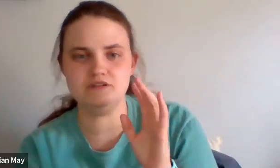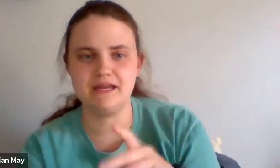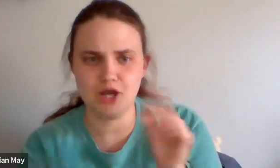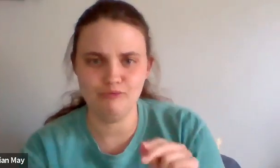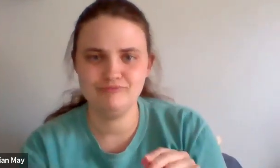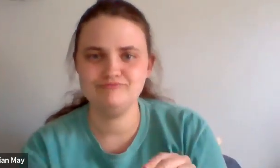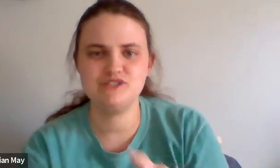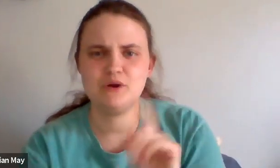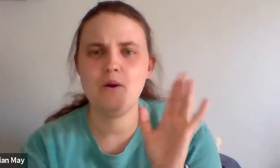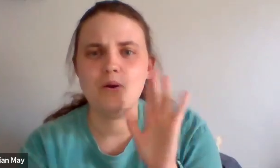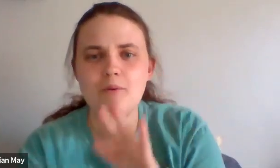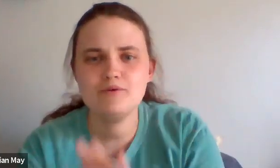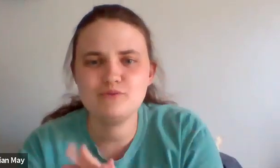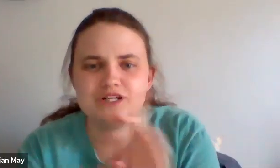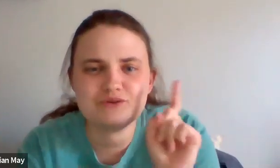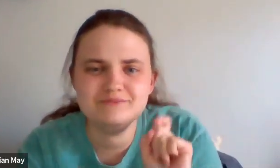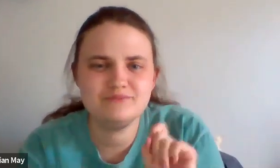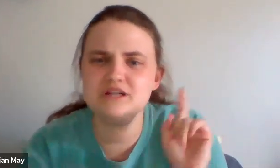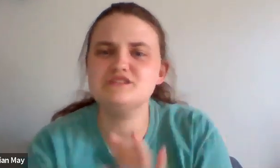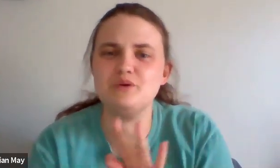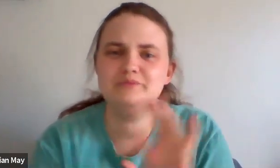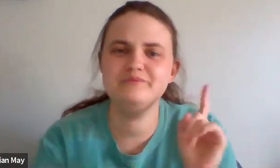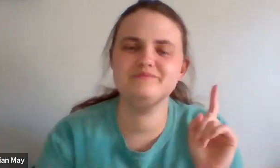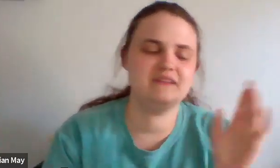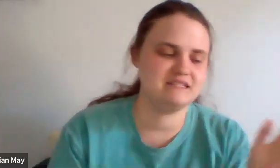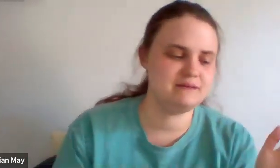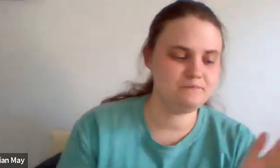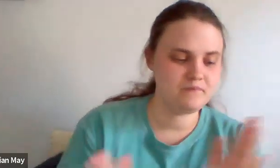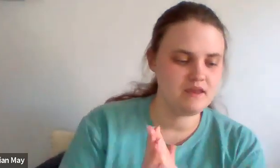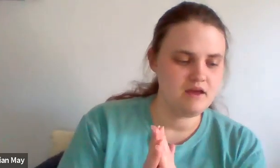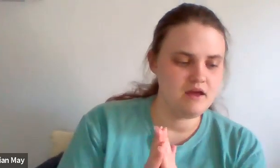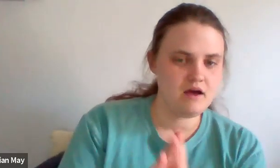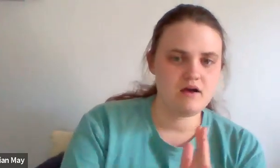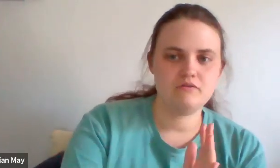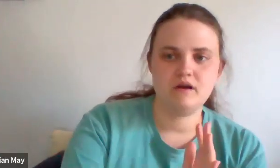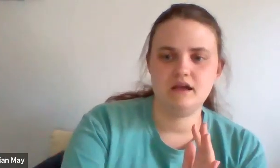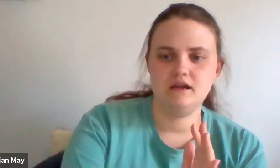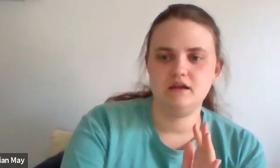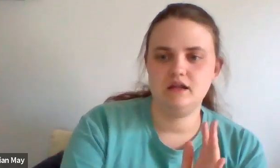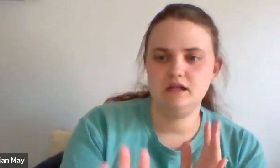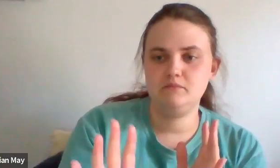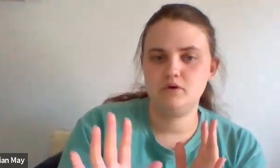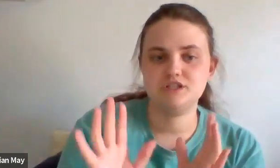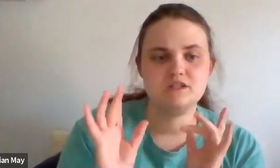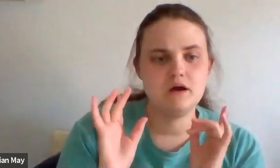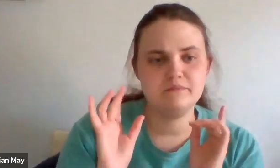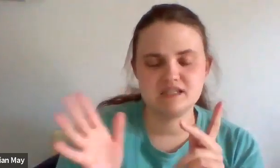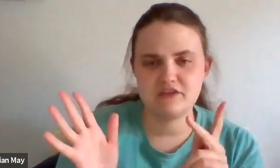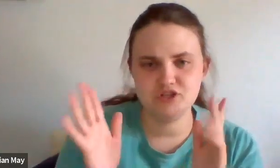like, no, just where's school? Where's the school? And that's it. All right. Any more questions? Miss Catherine, you